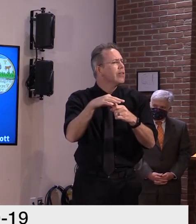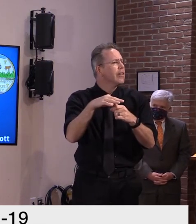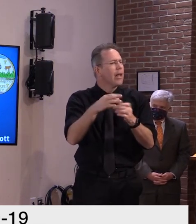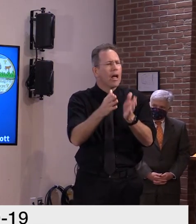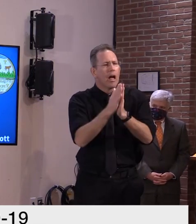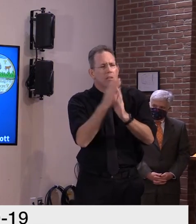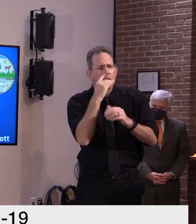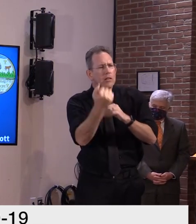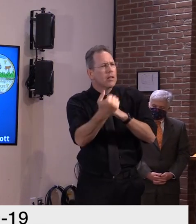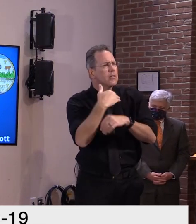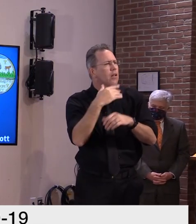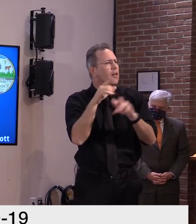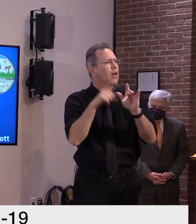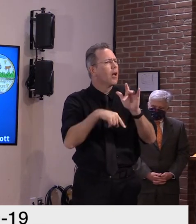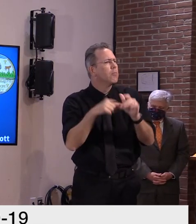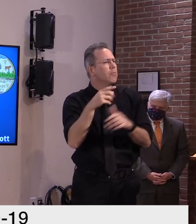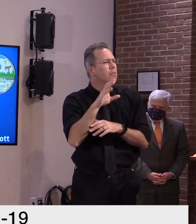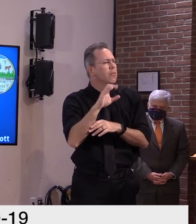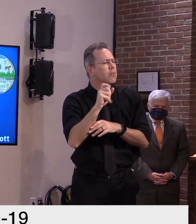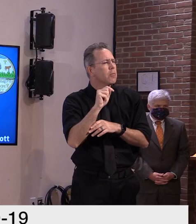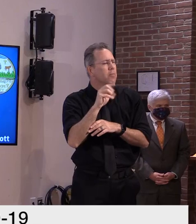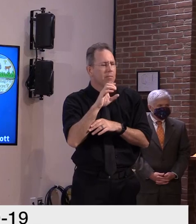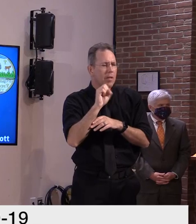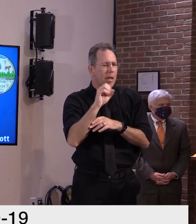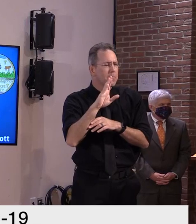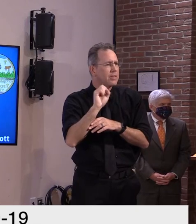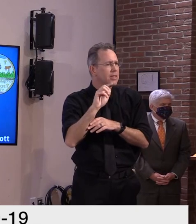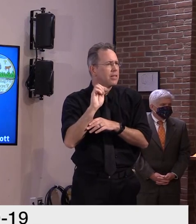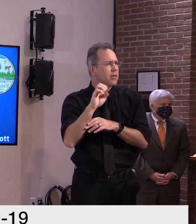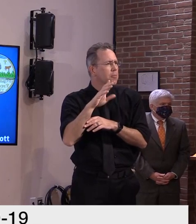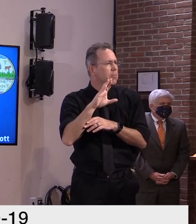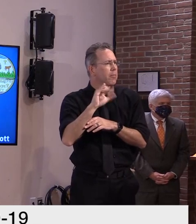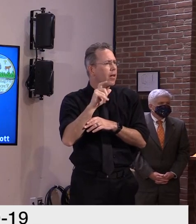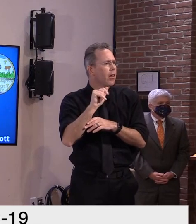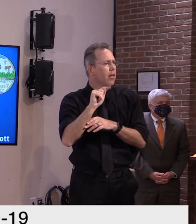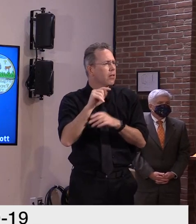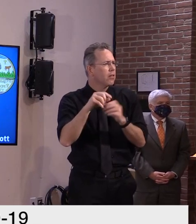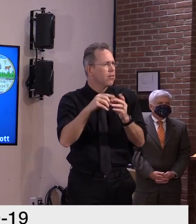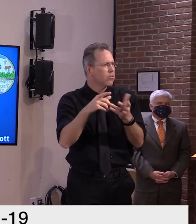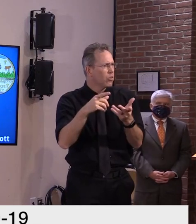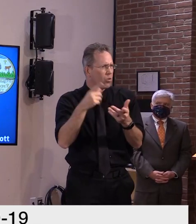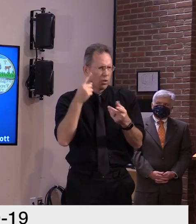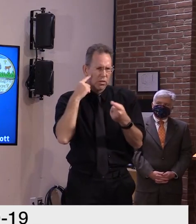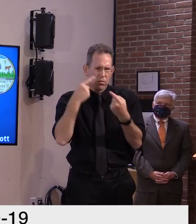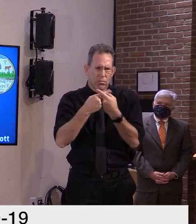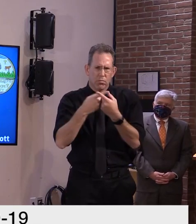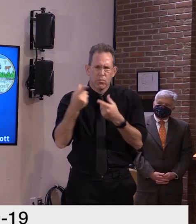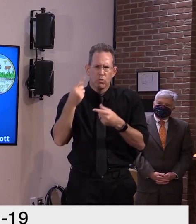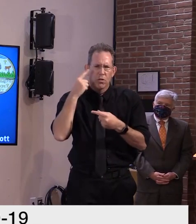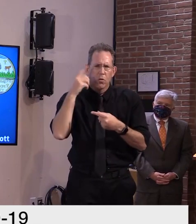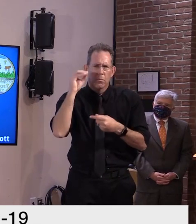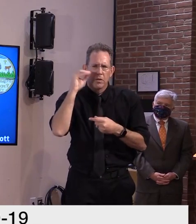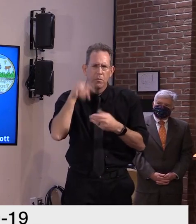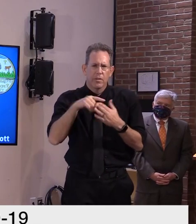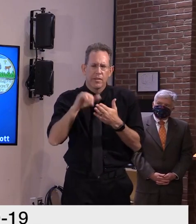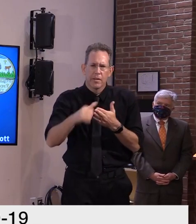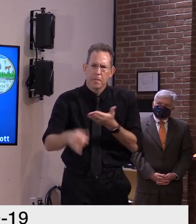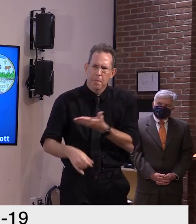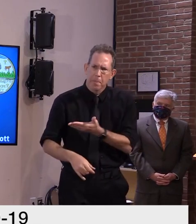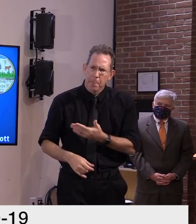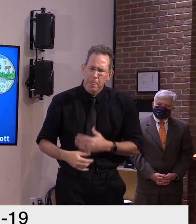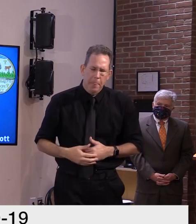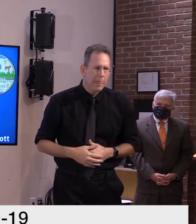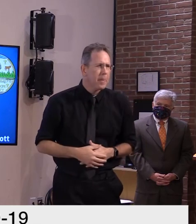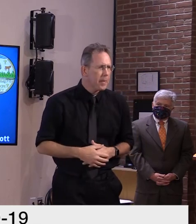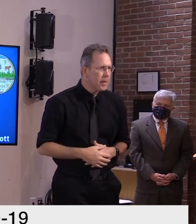don't know if you had any thoughts on that guidance versus what the CDC is saying. Yeah, I was, frankly, myself a